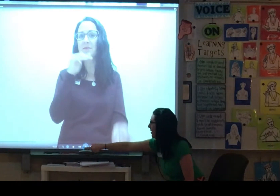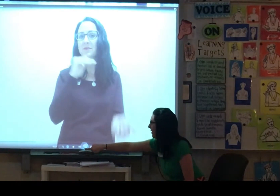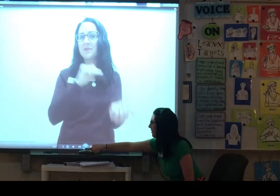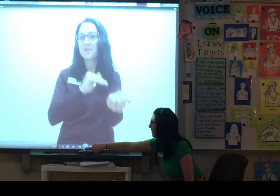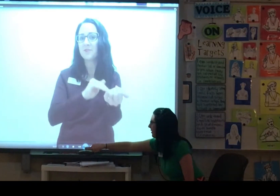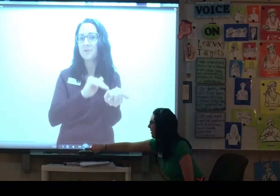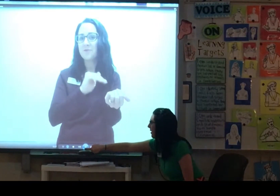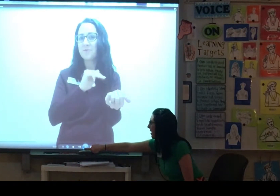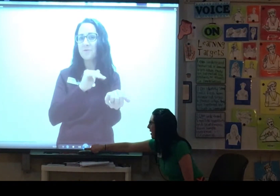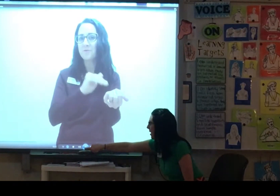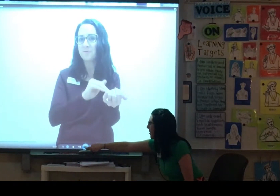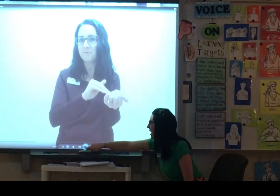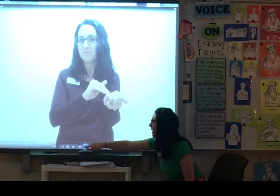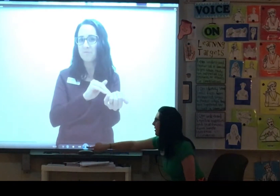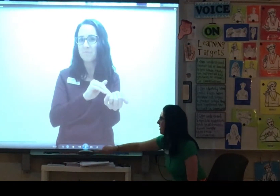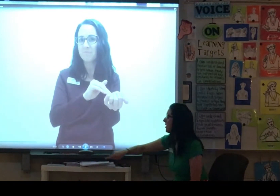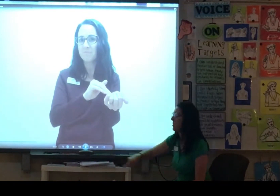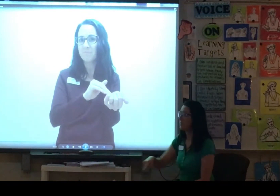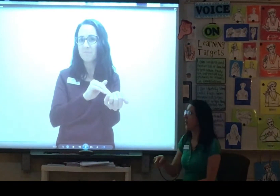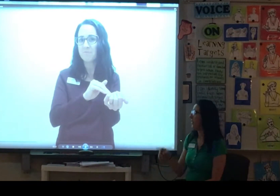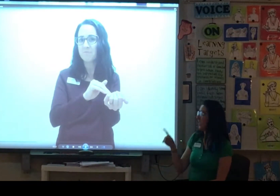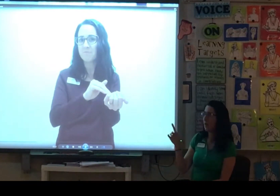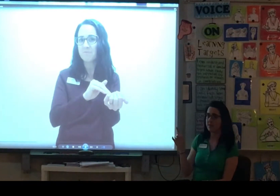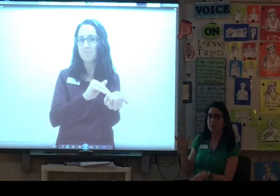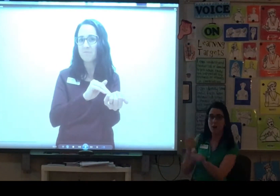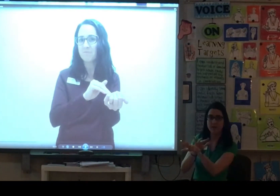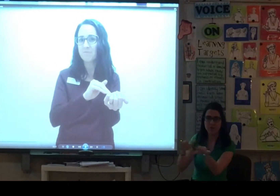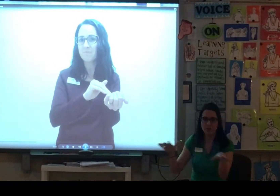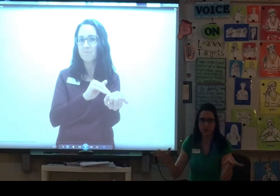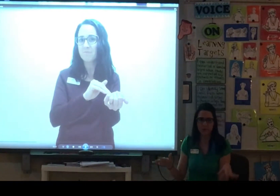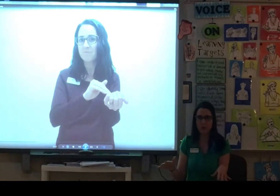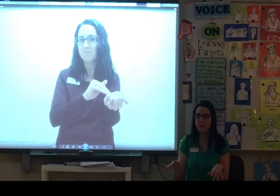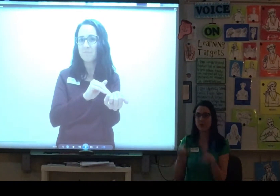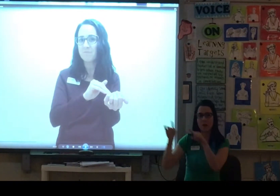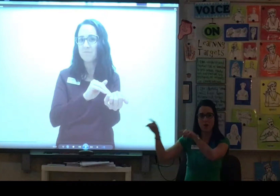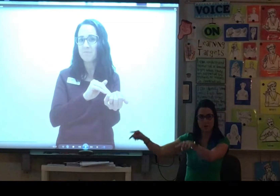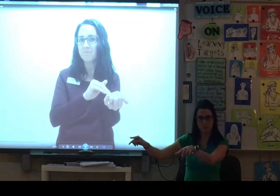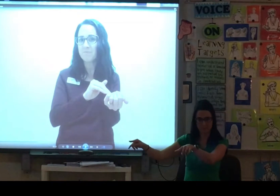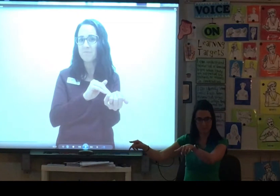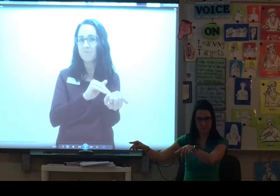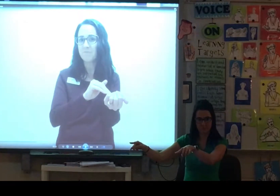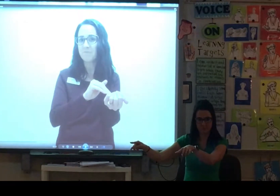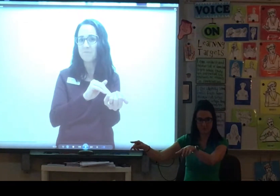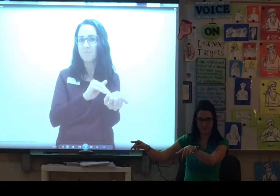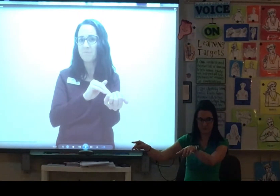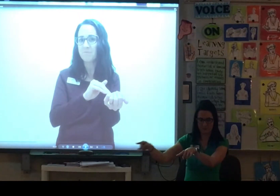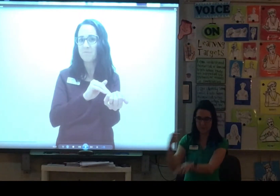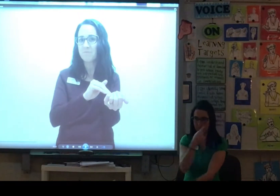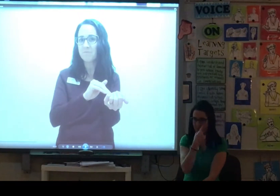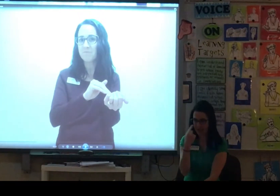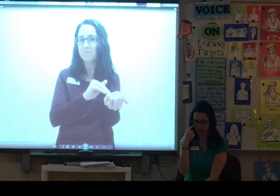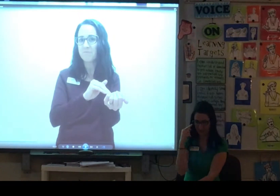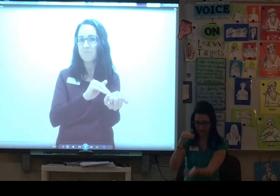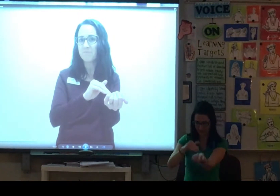Good. Okay. So I think all of you knew it was go to the eye